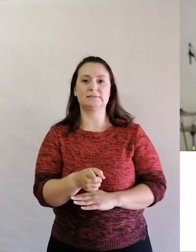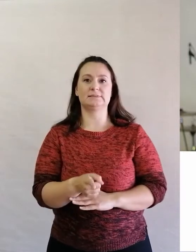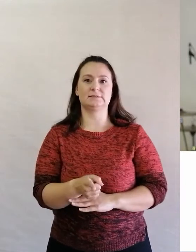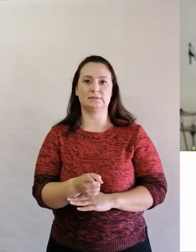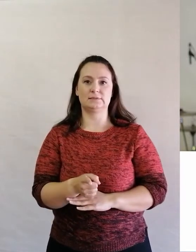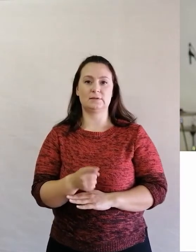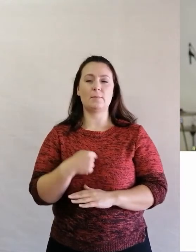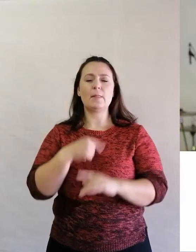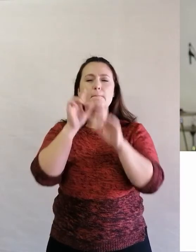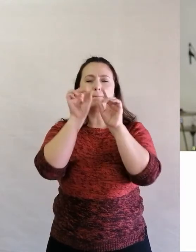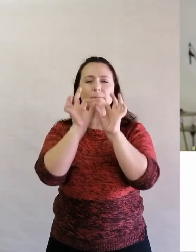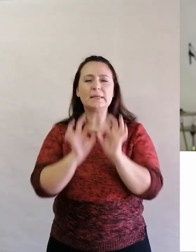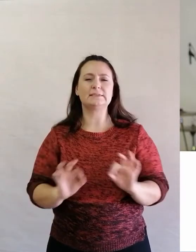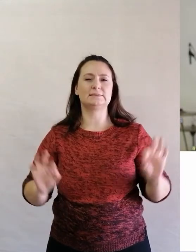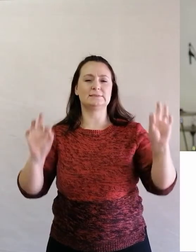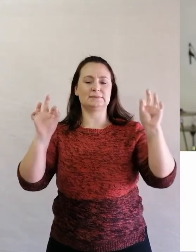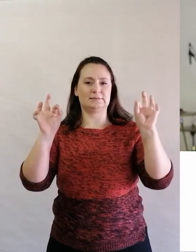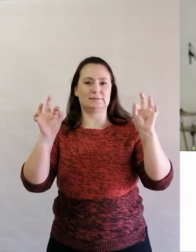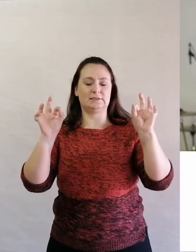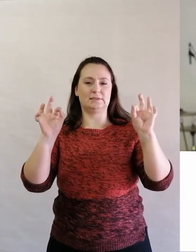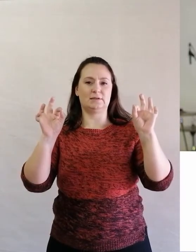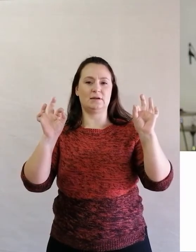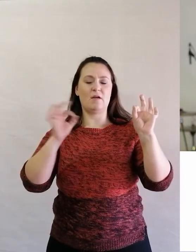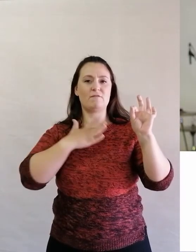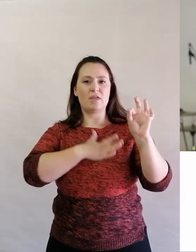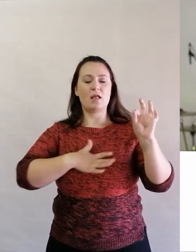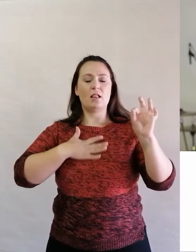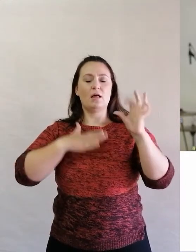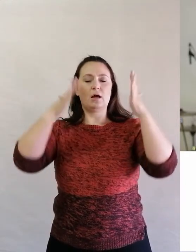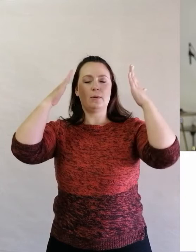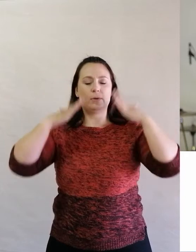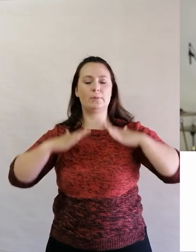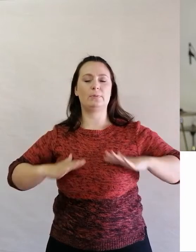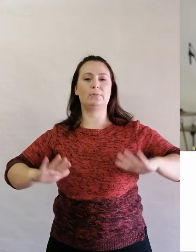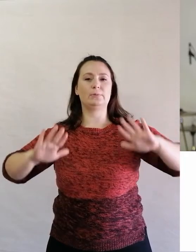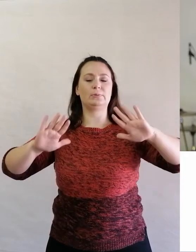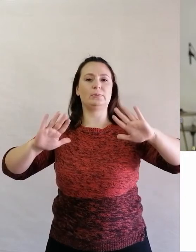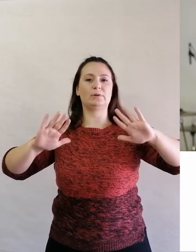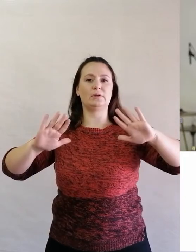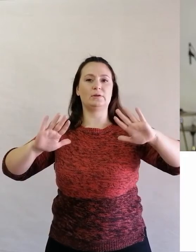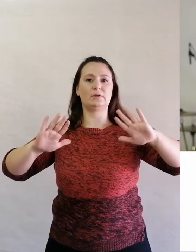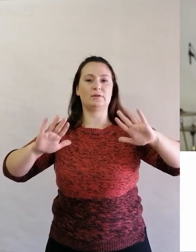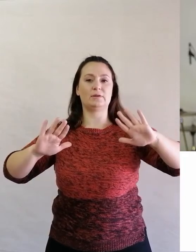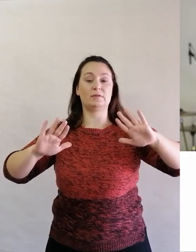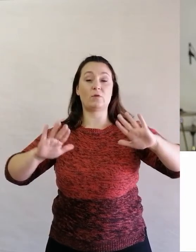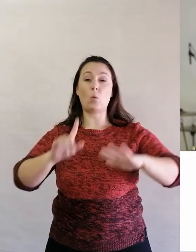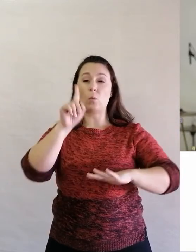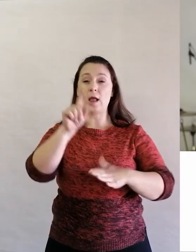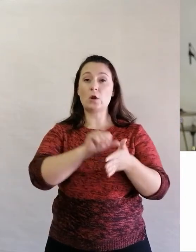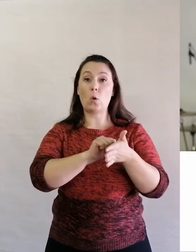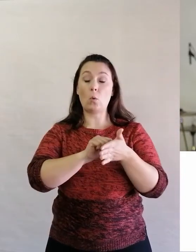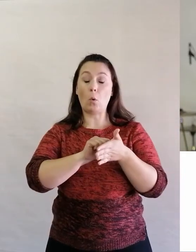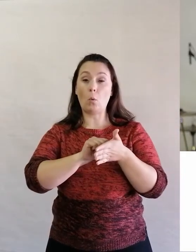the peace that came over me. I remember kind of a whole week of kind of cold turkey. God,